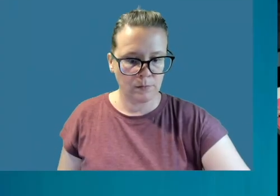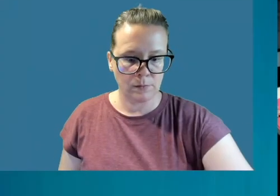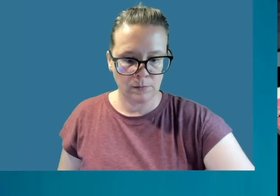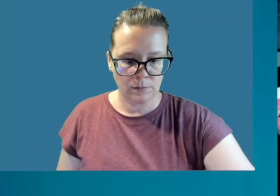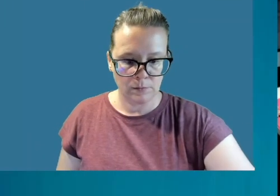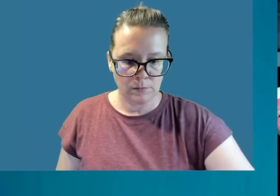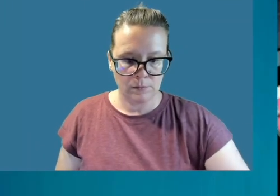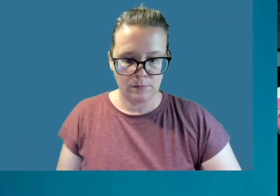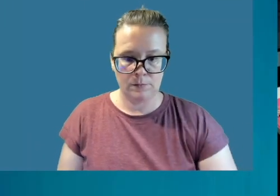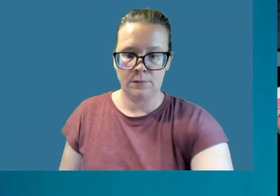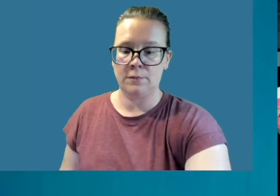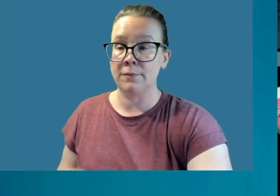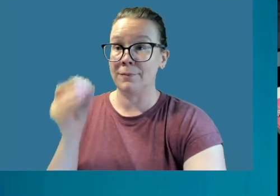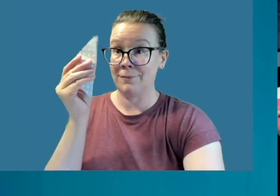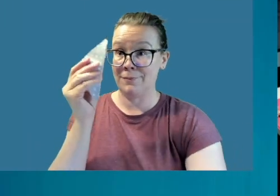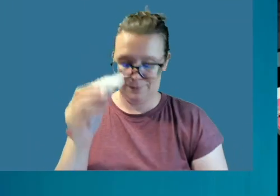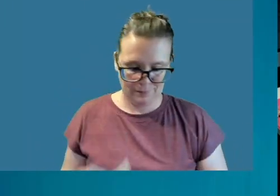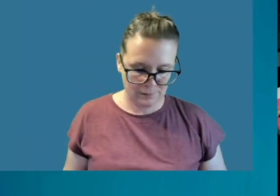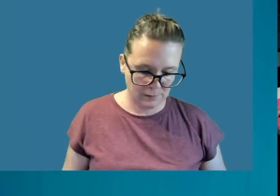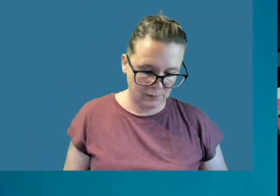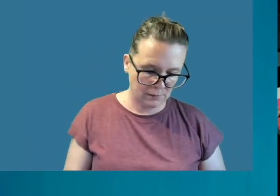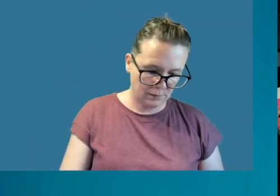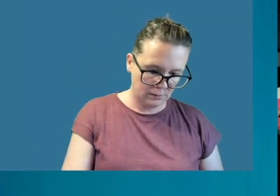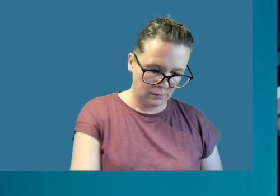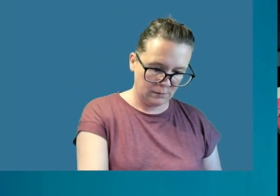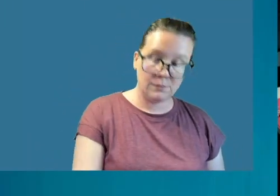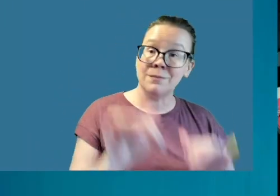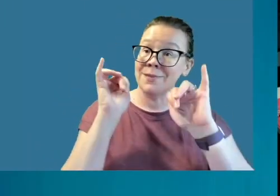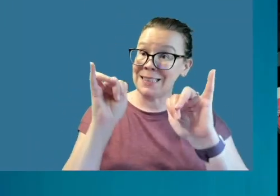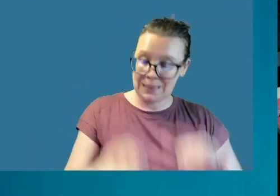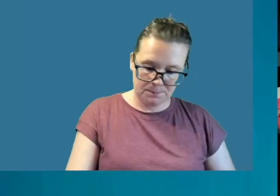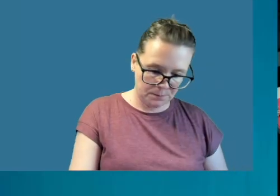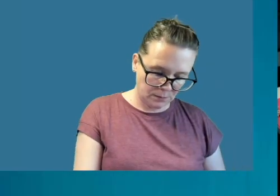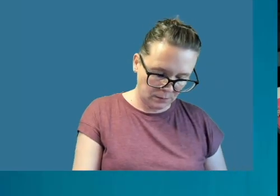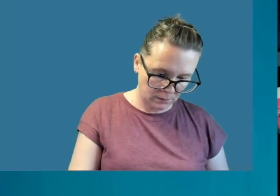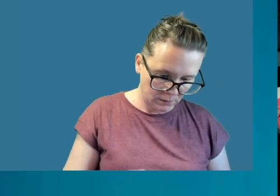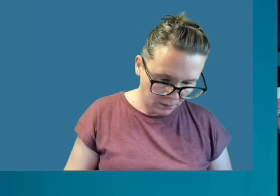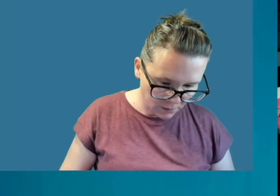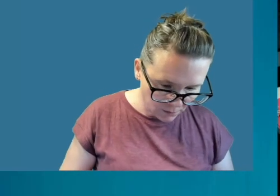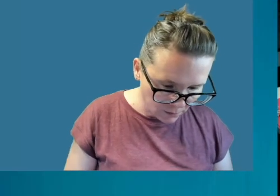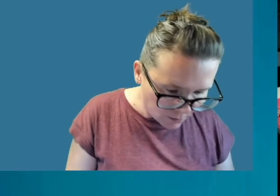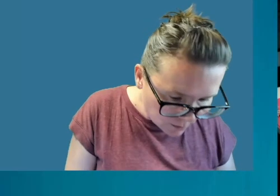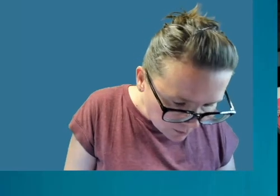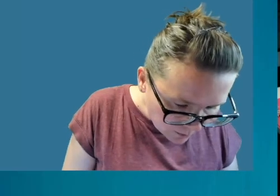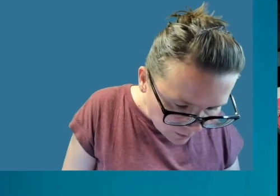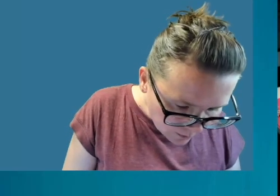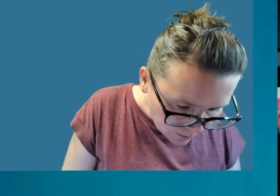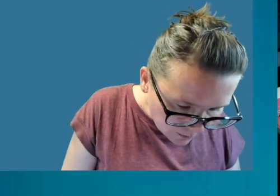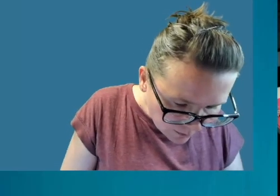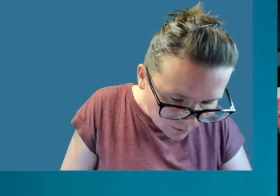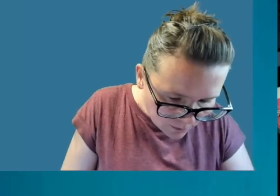polka dots. And we're going to use that same fabric for the first round that we sew on. And in the same way that we